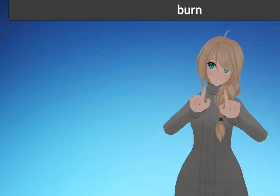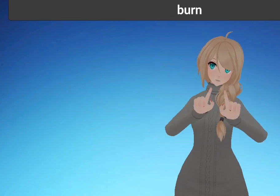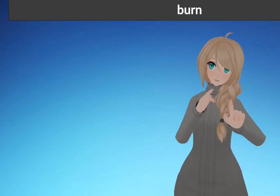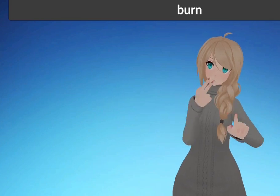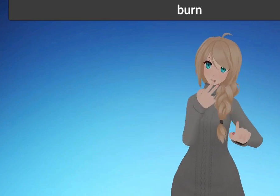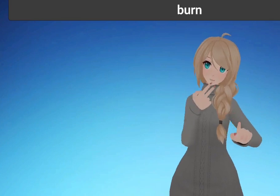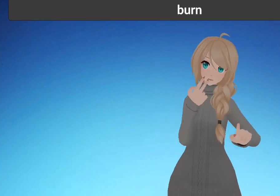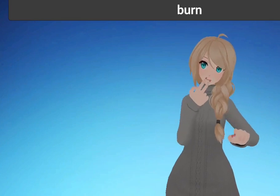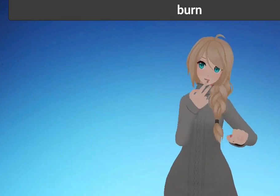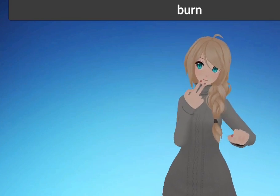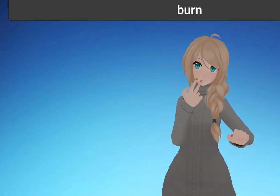same. It's that region.